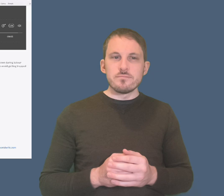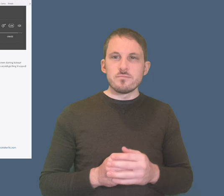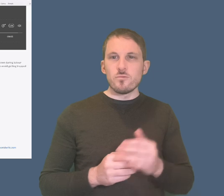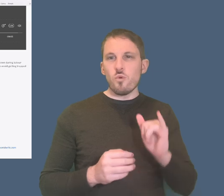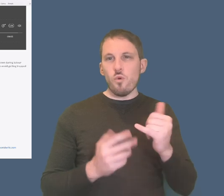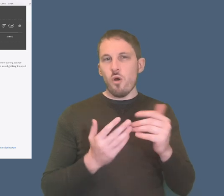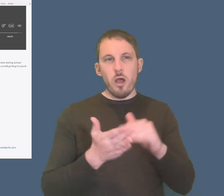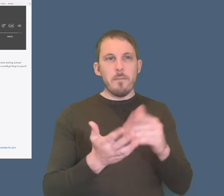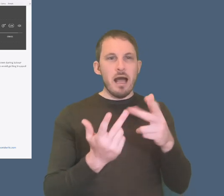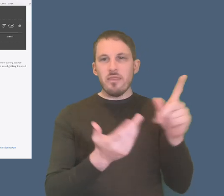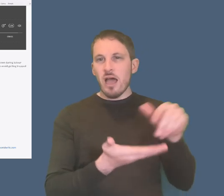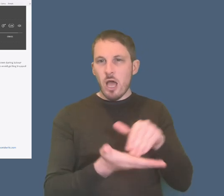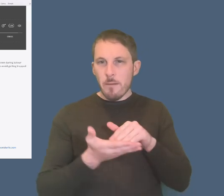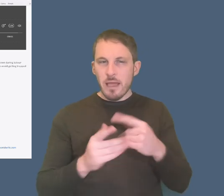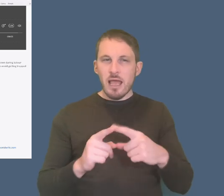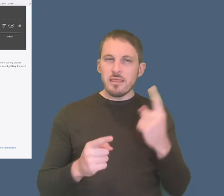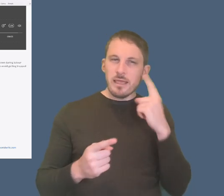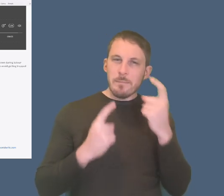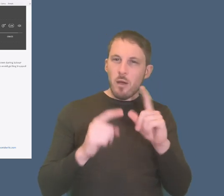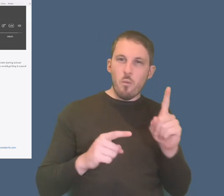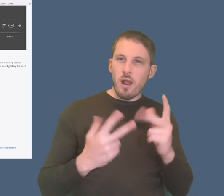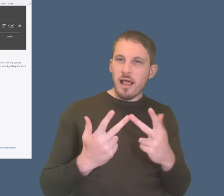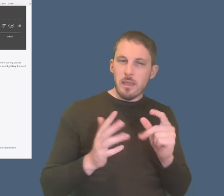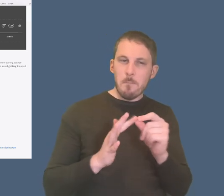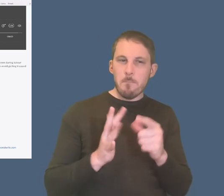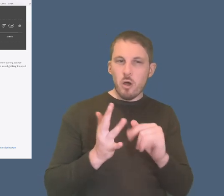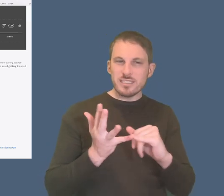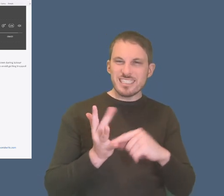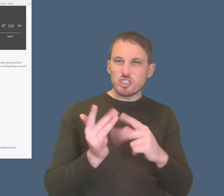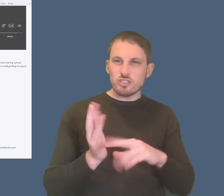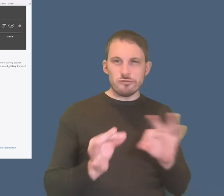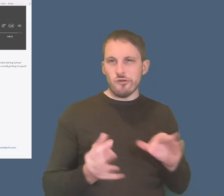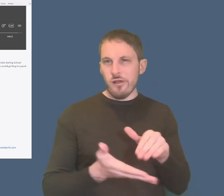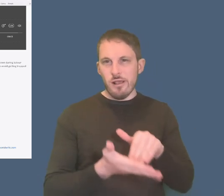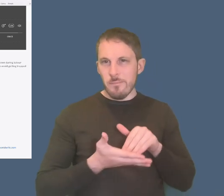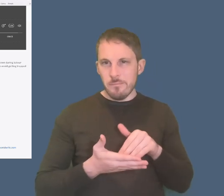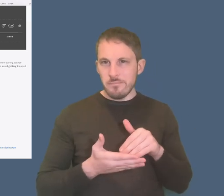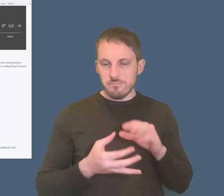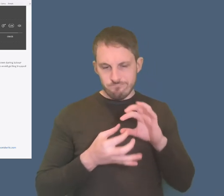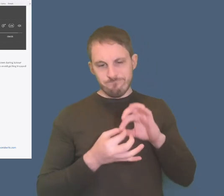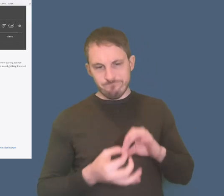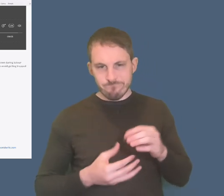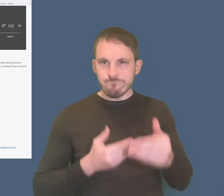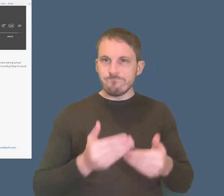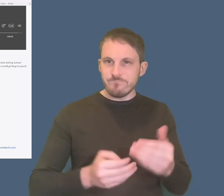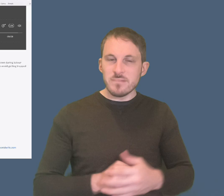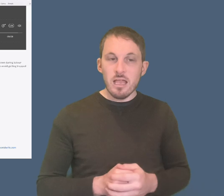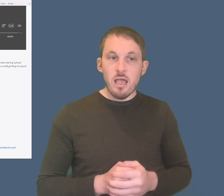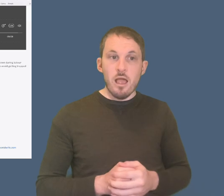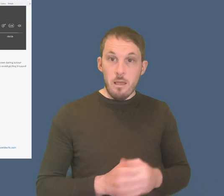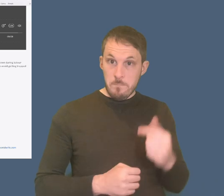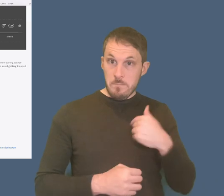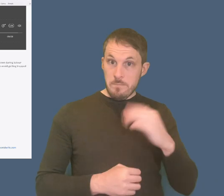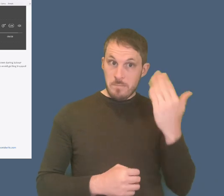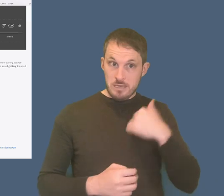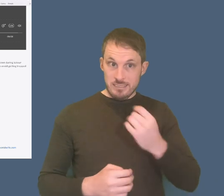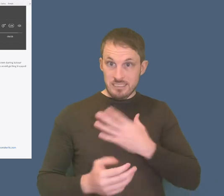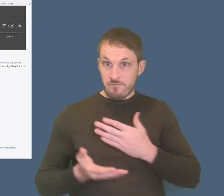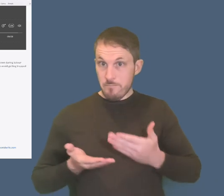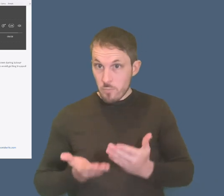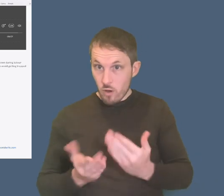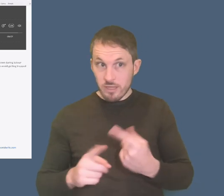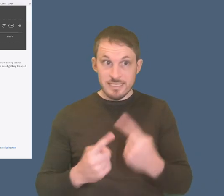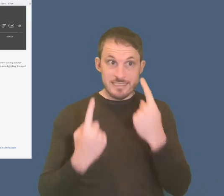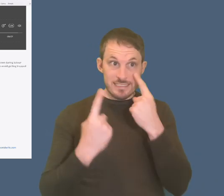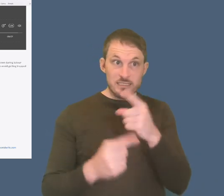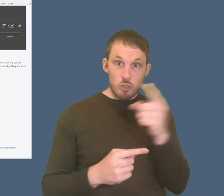those sensations, and which ones didn't. And if I've learned anything from giving birth myself, from witnessing women give birth at home for